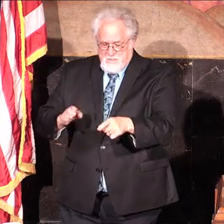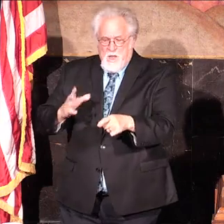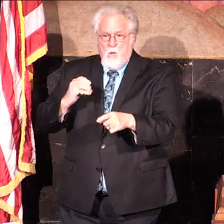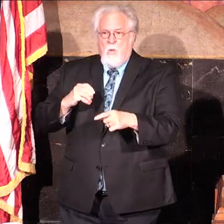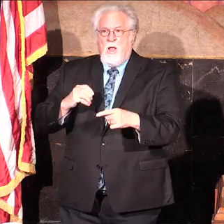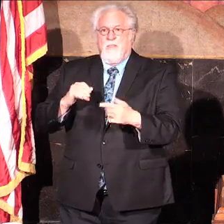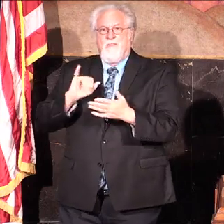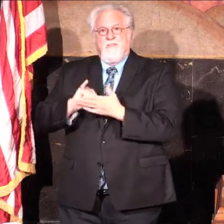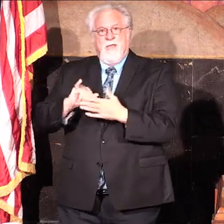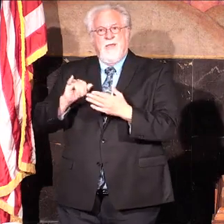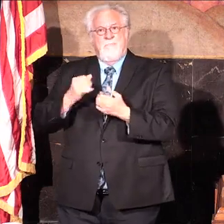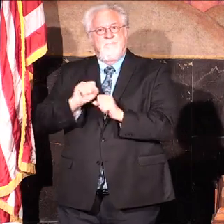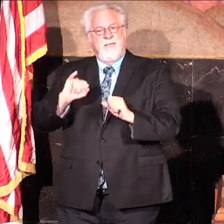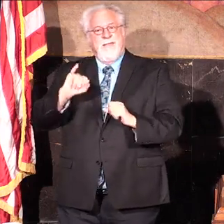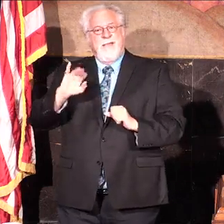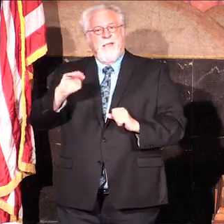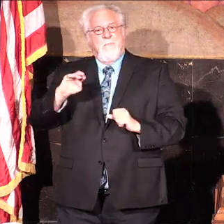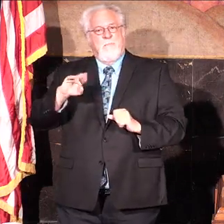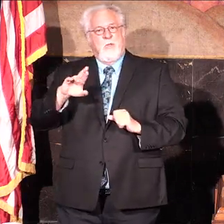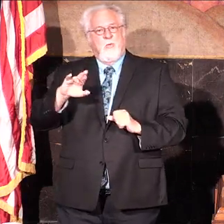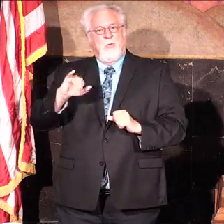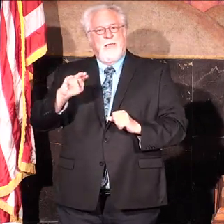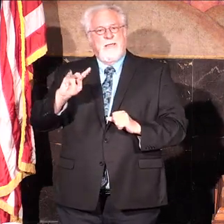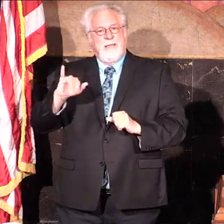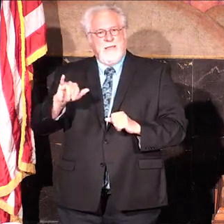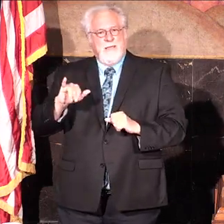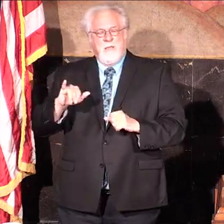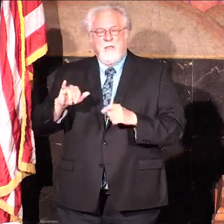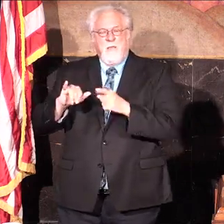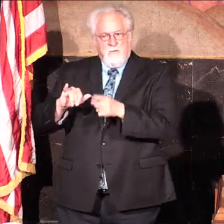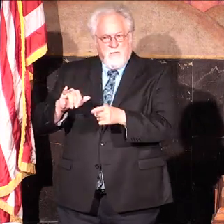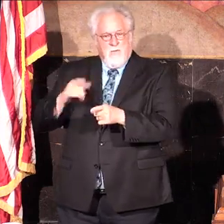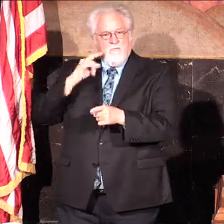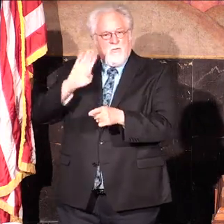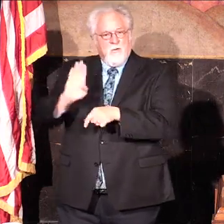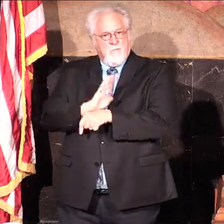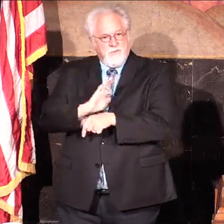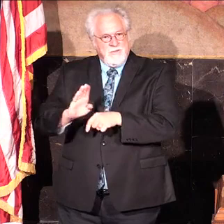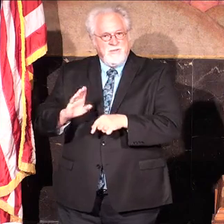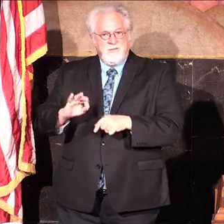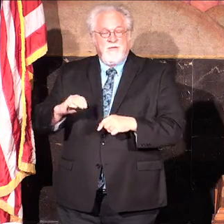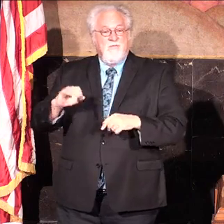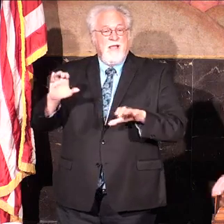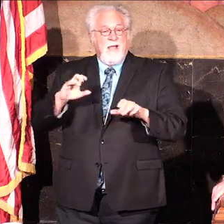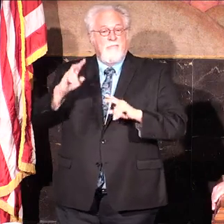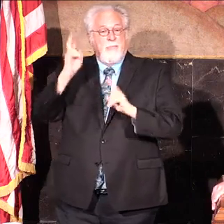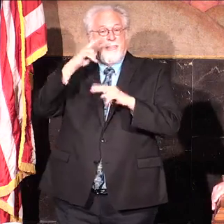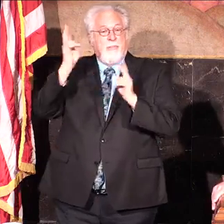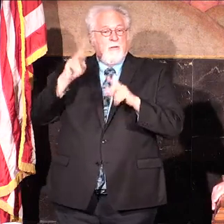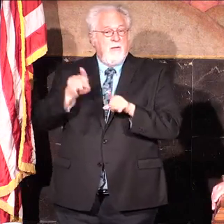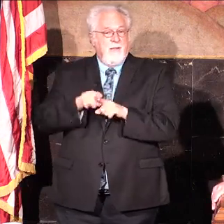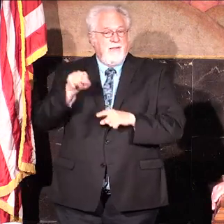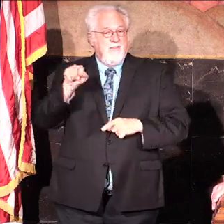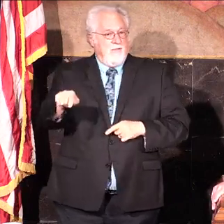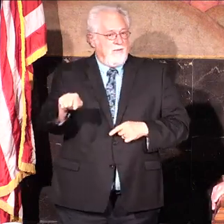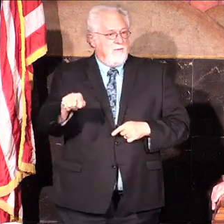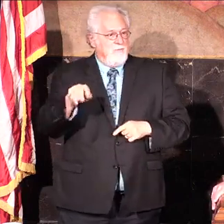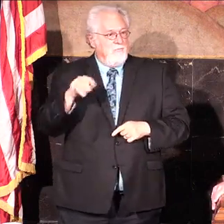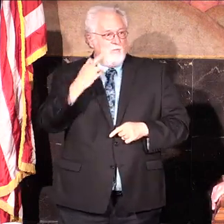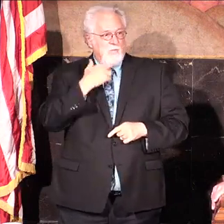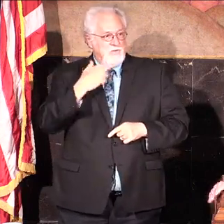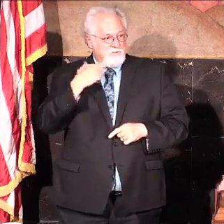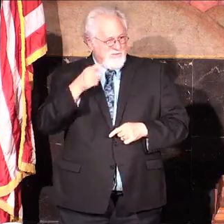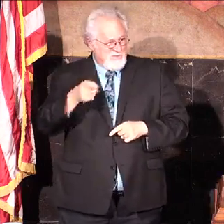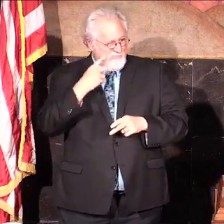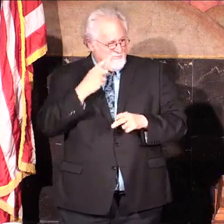enjoy that immunity to engage in their business in a reckless manner, such as being done at the restaurant